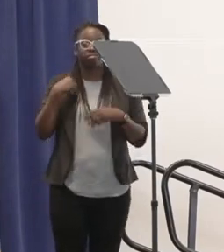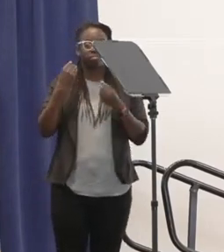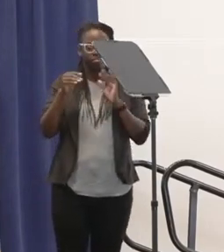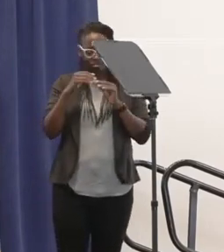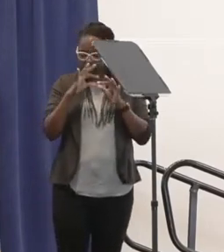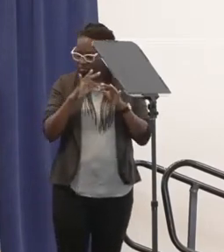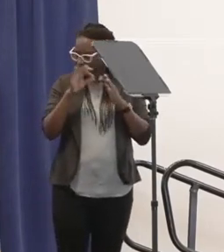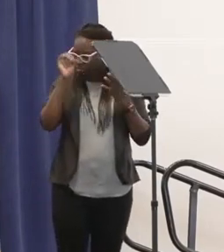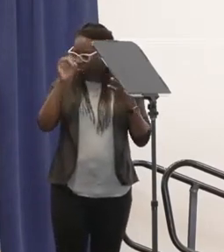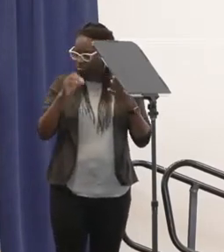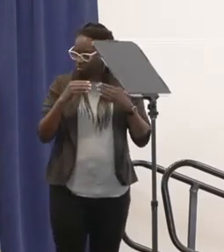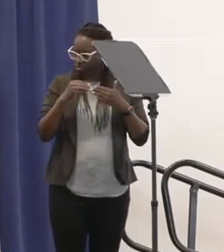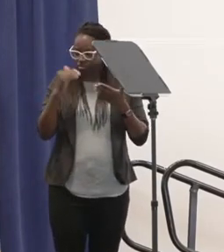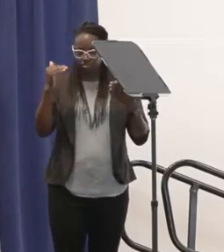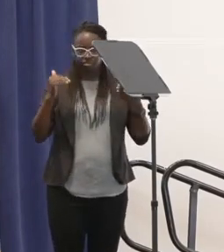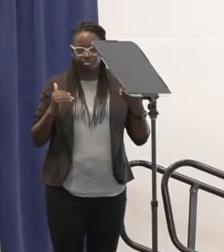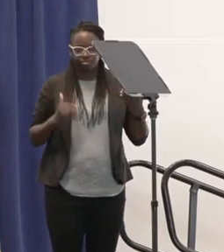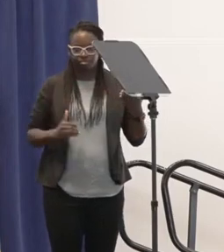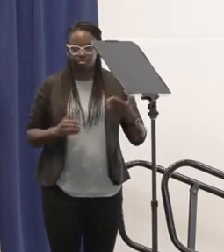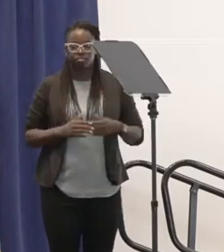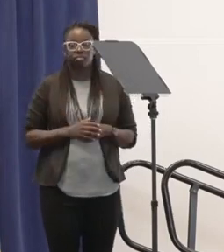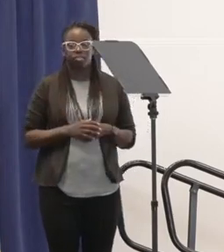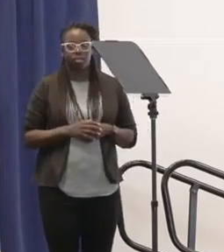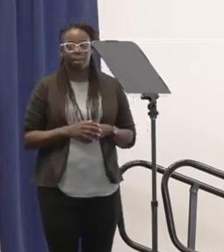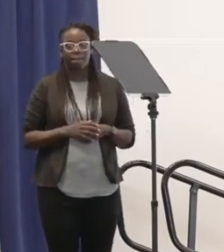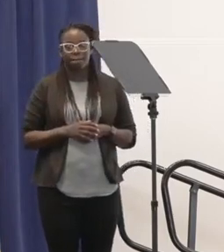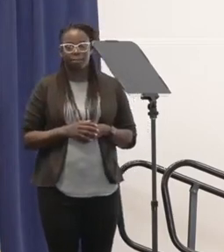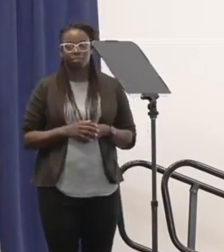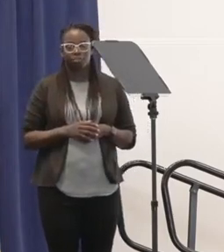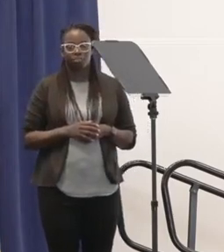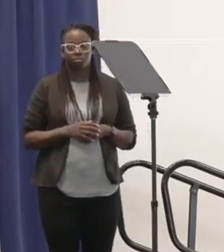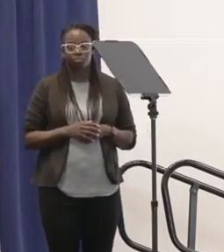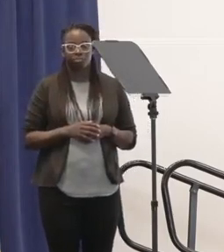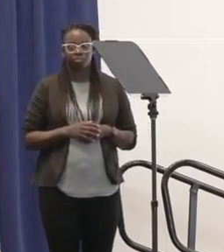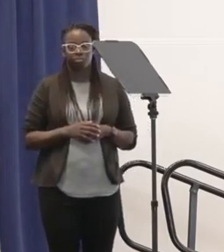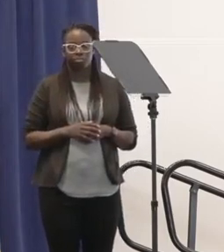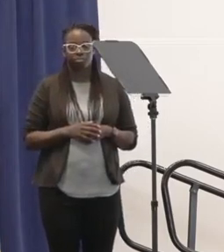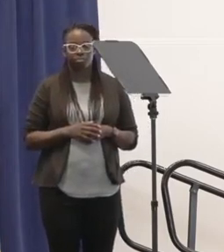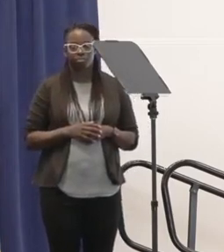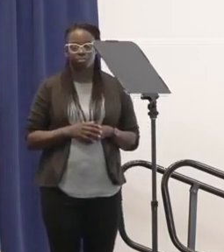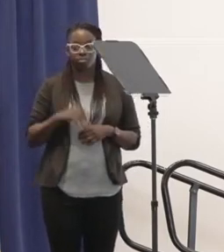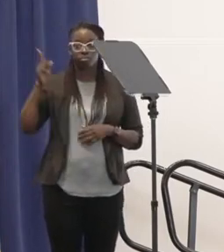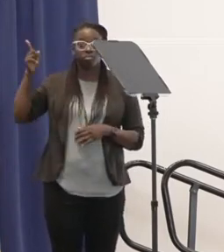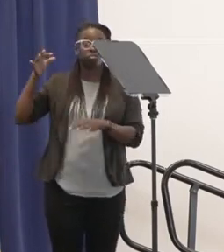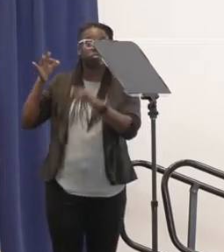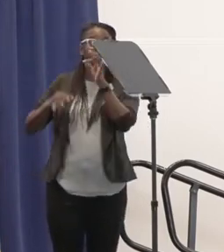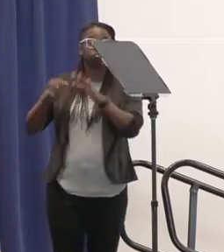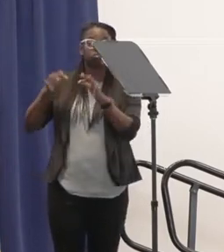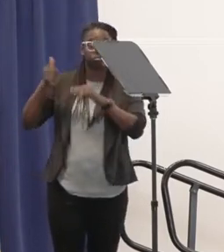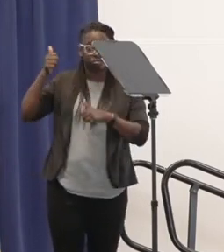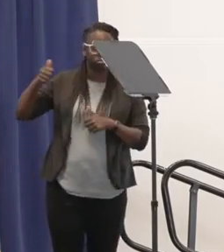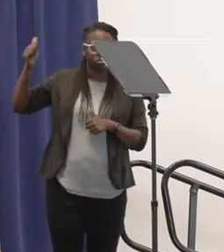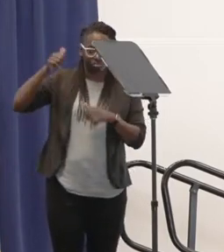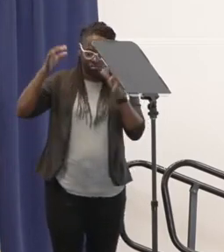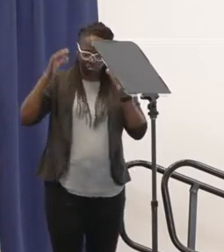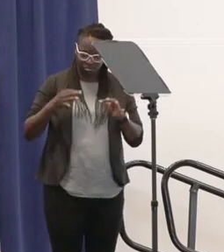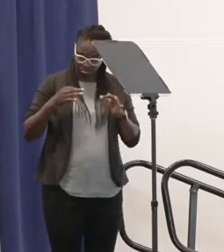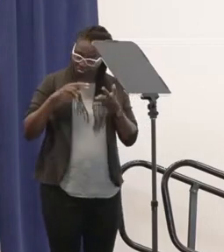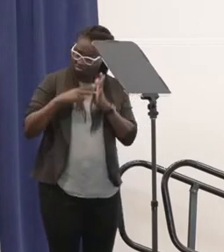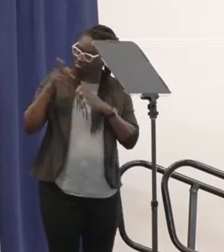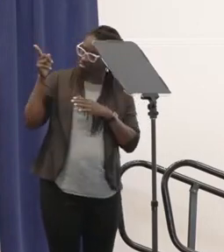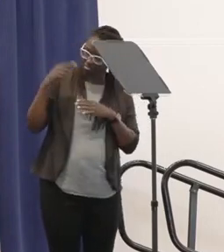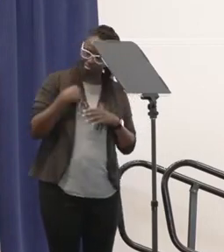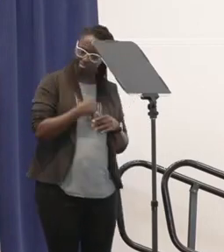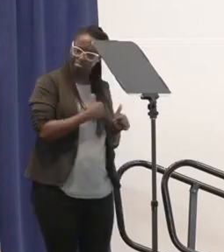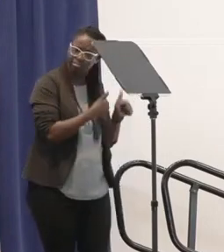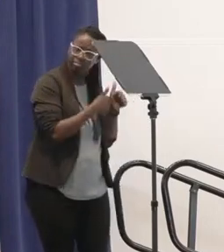to affirmative action, there are approaches consistent with the ruling that our education community can and should adopt. There's a lot